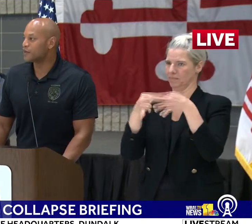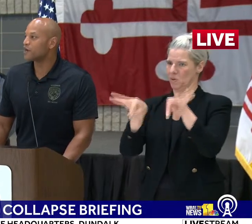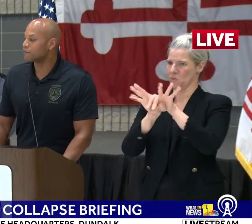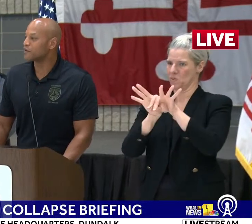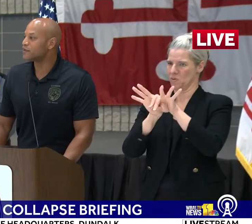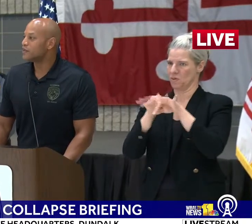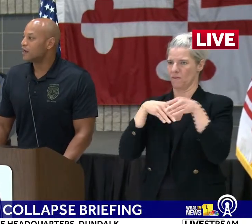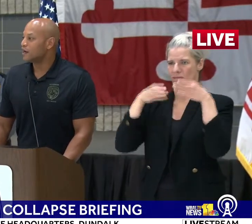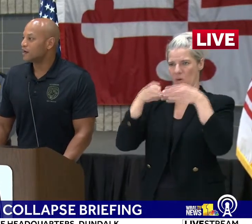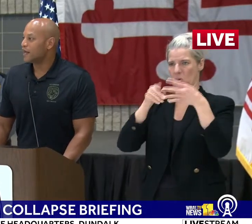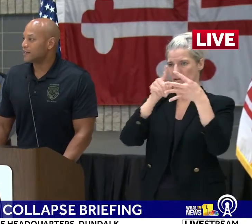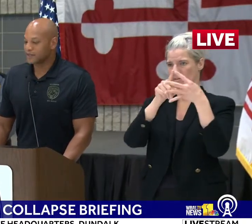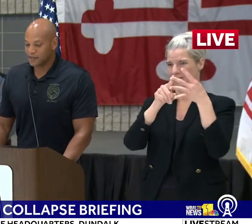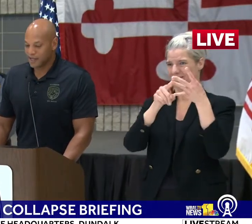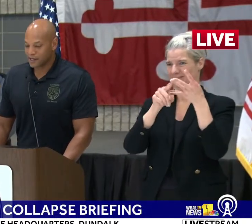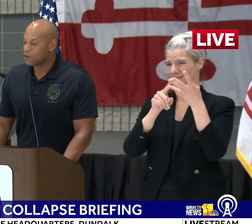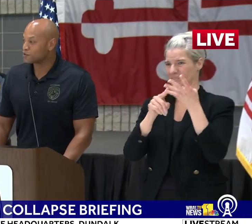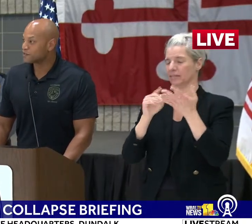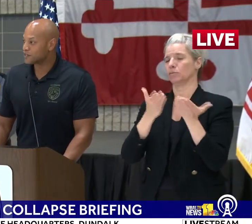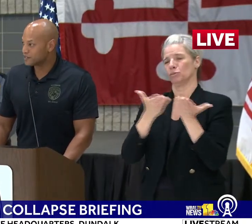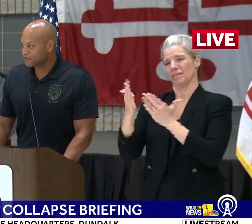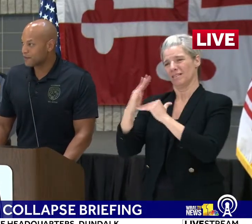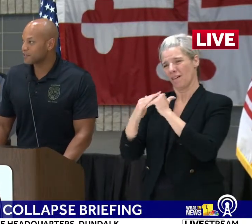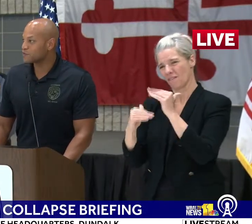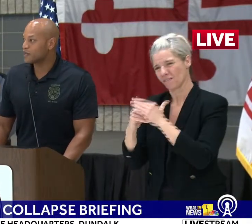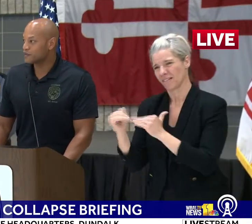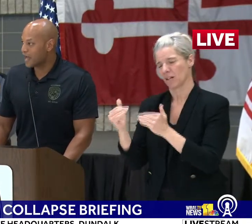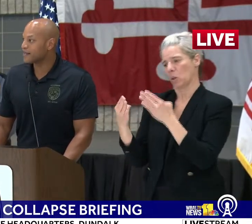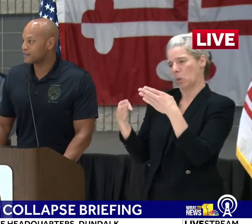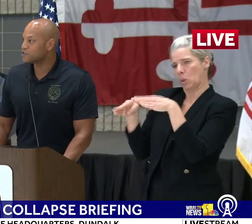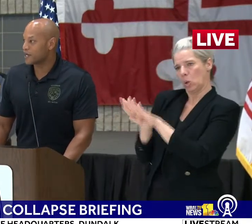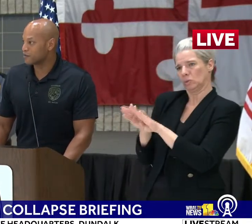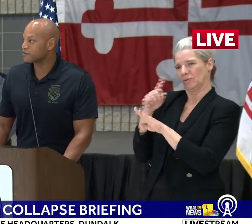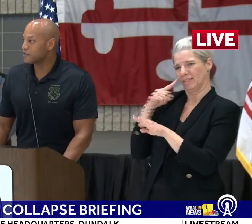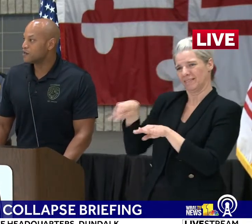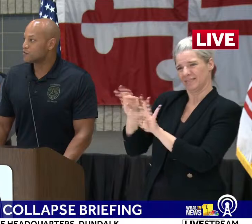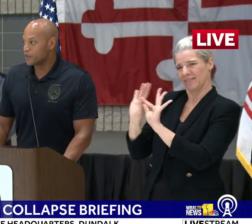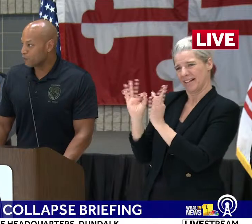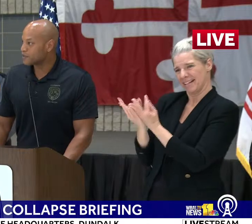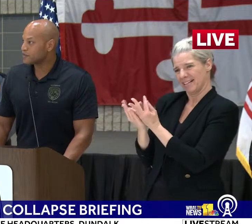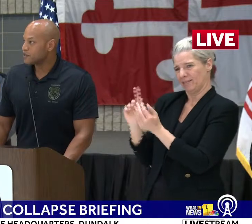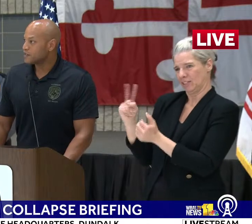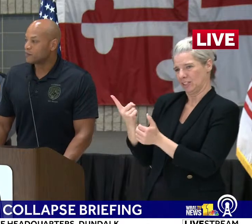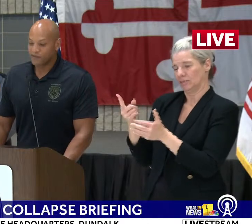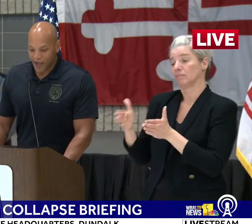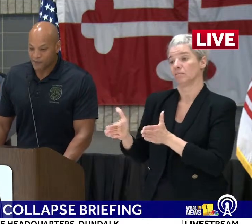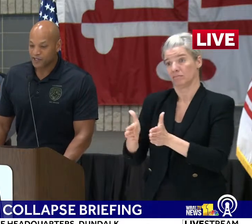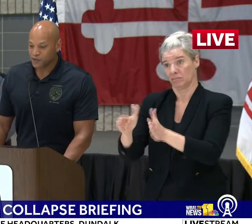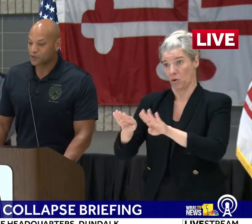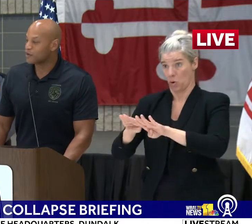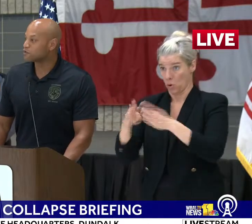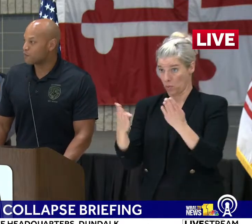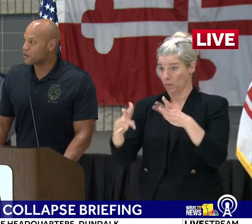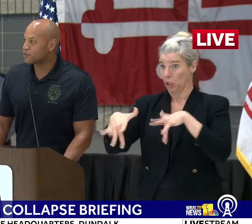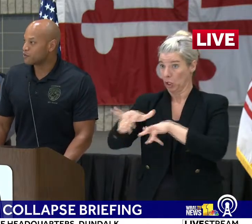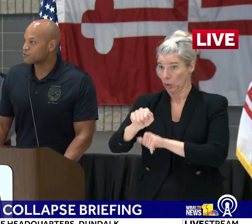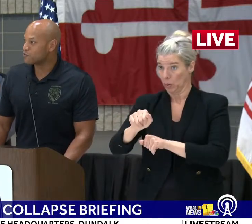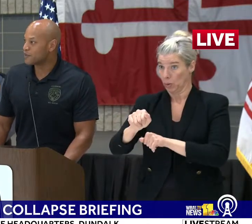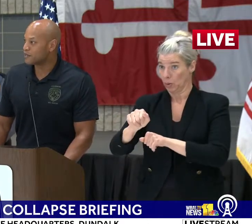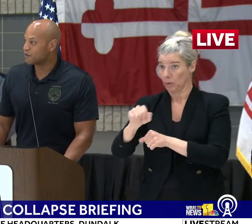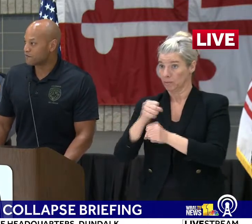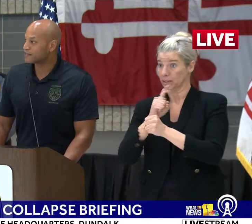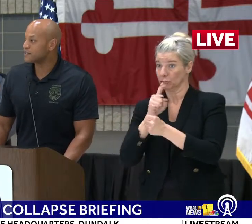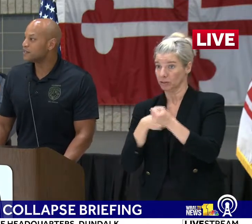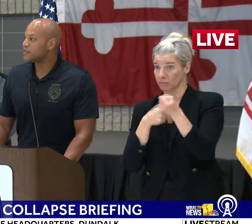that we have to bring comfort and closure to these families. We have got to get these channels reopened, that we've got to make sure that we are